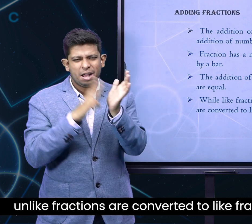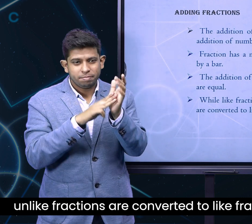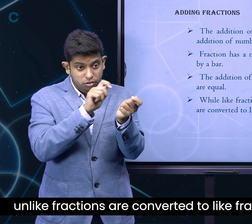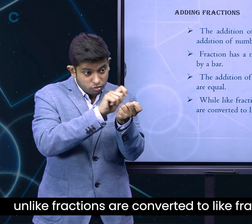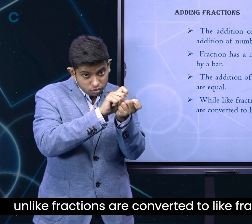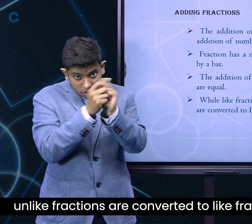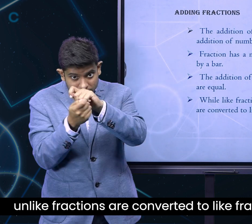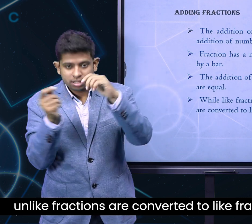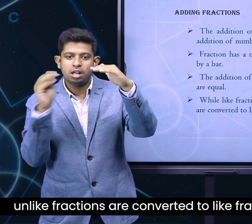easier.